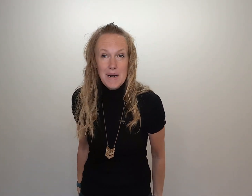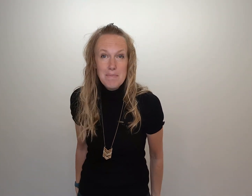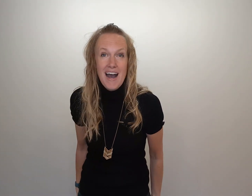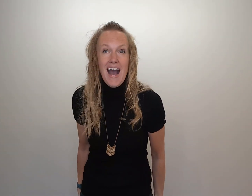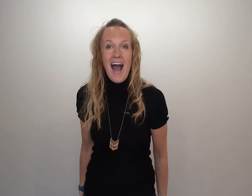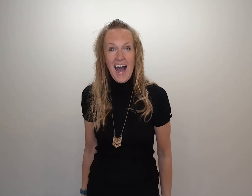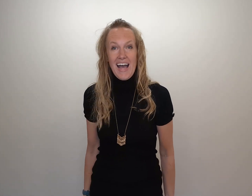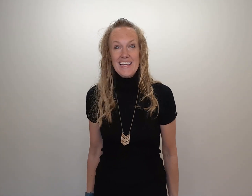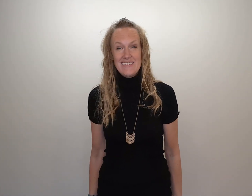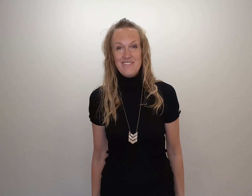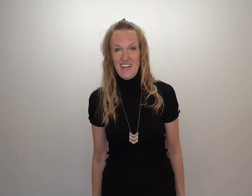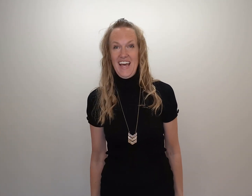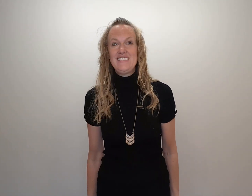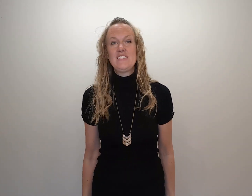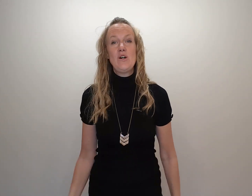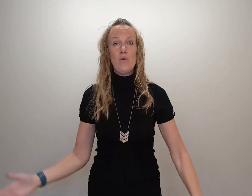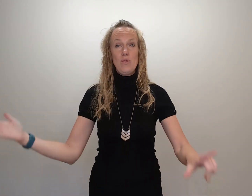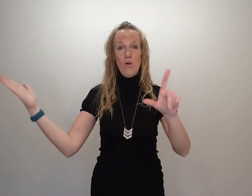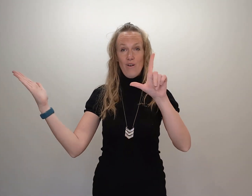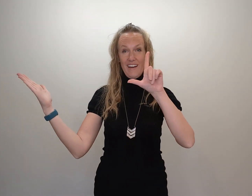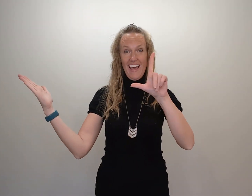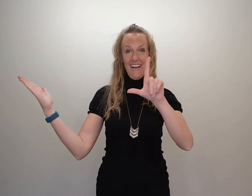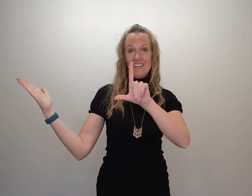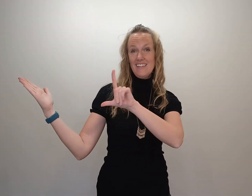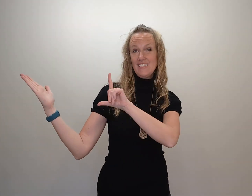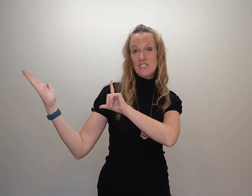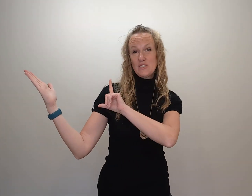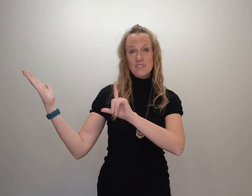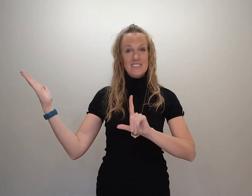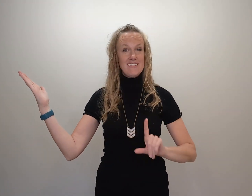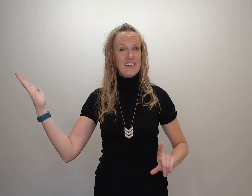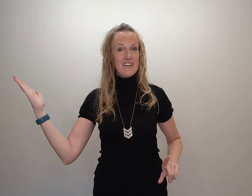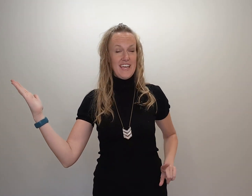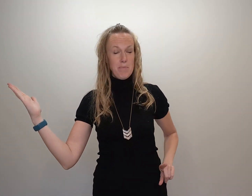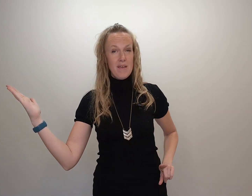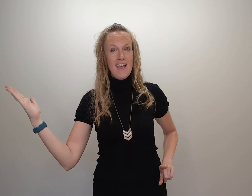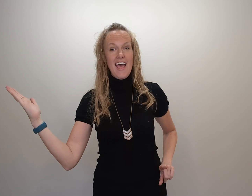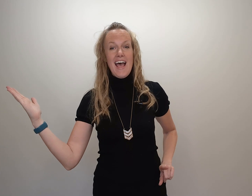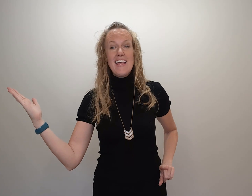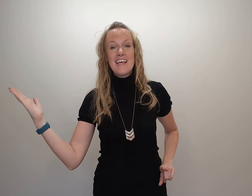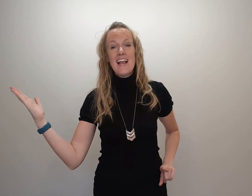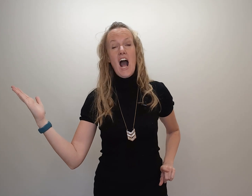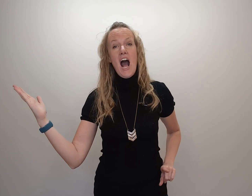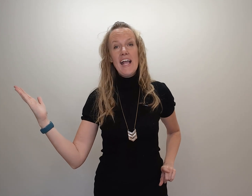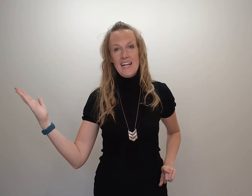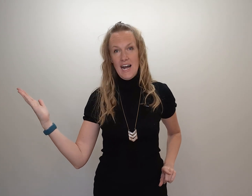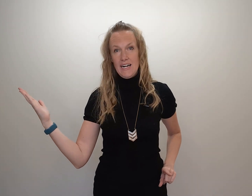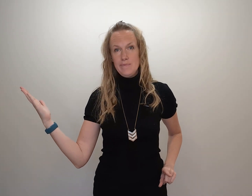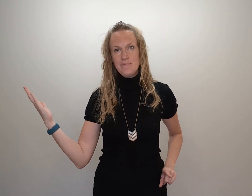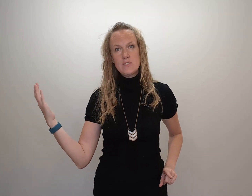come, I confess. So Lord, L, shoulder down to your hip, and then I come.